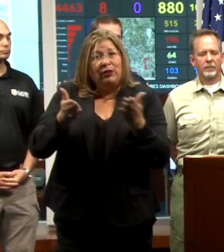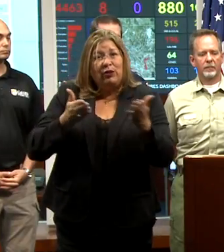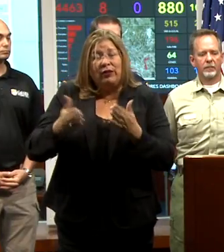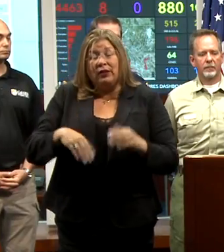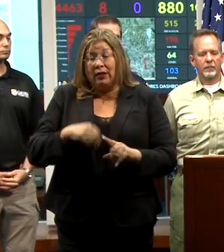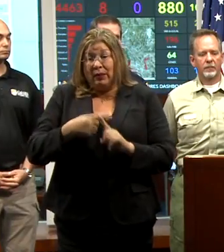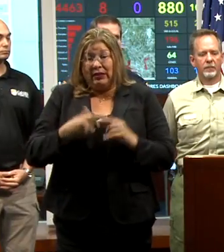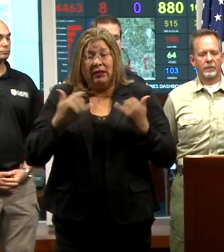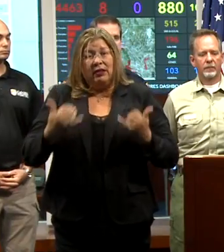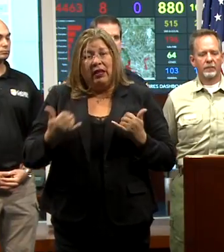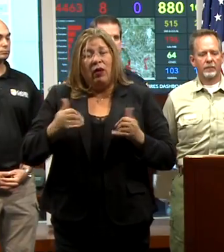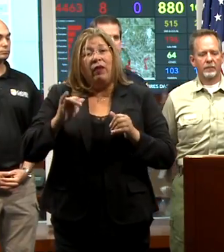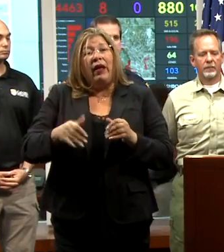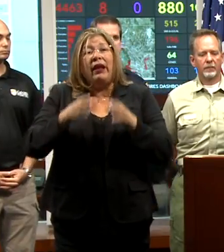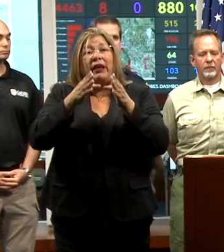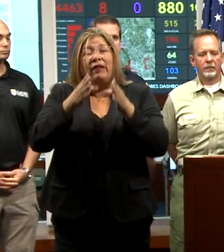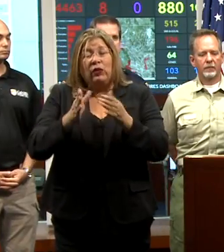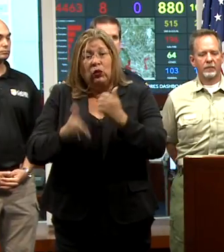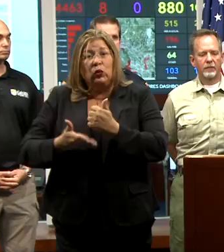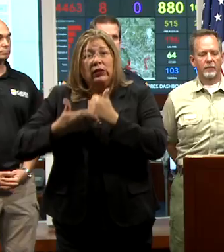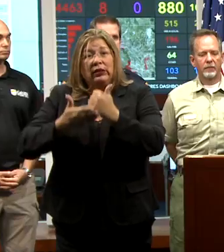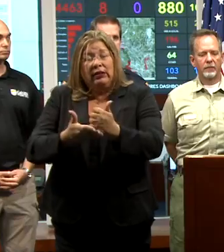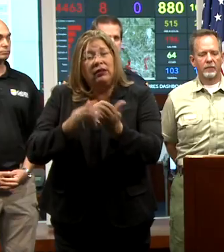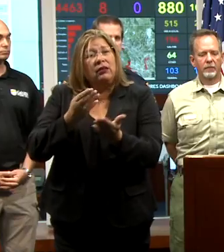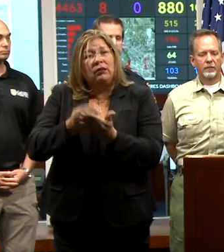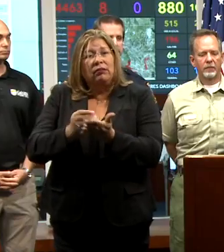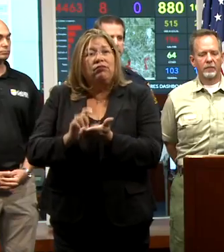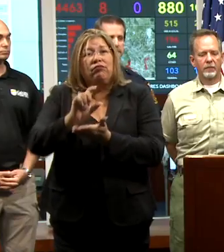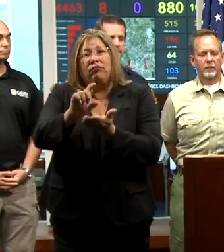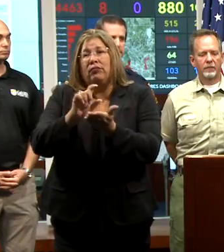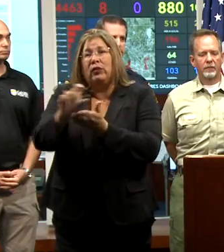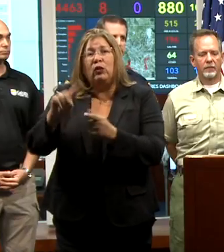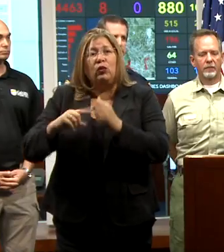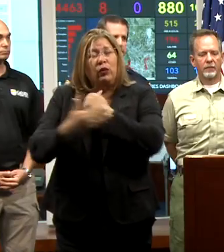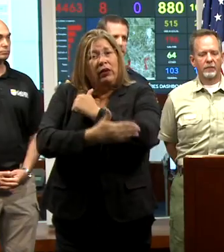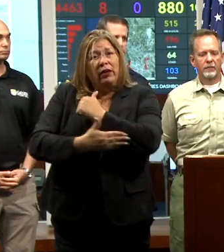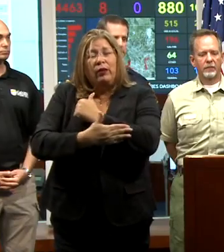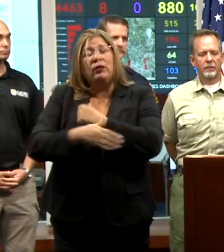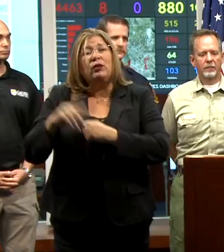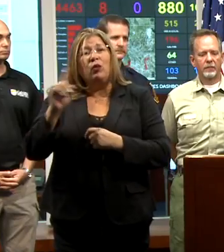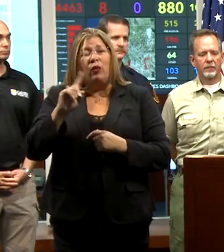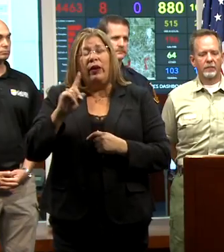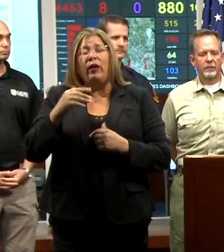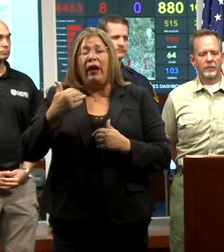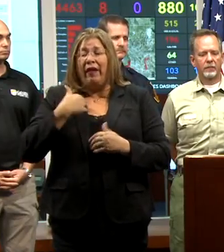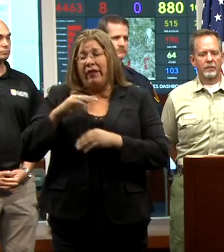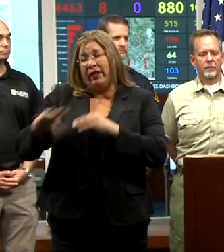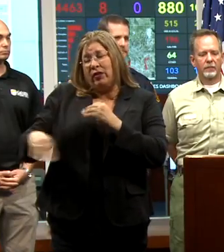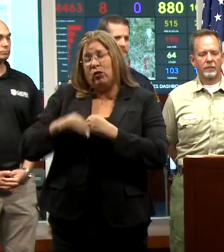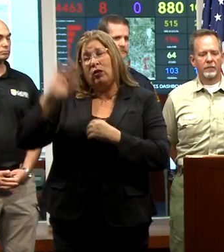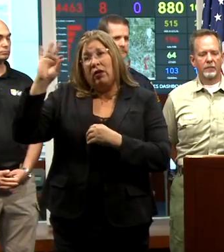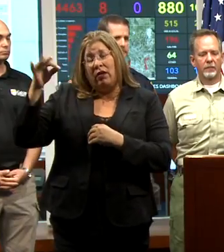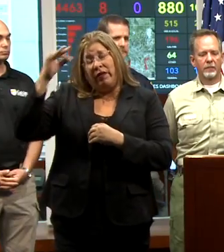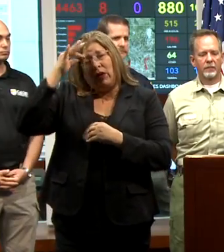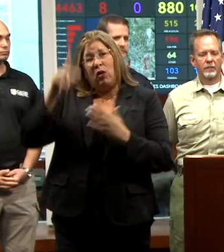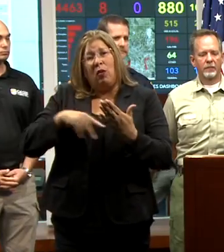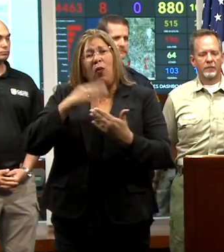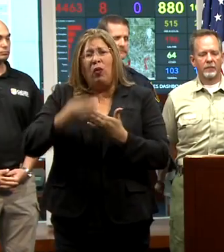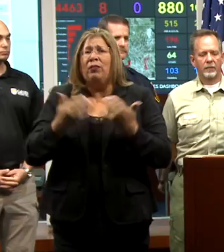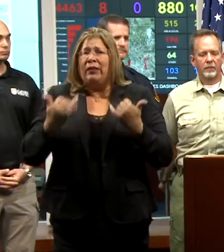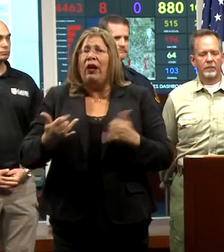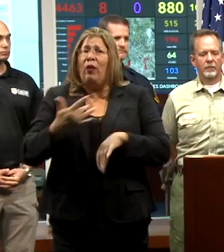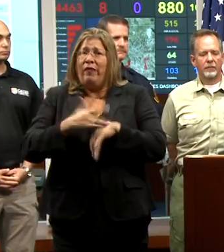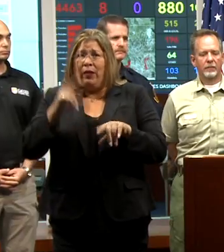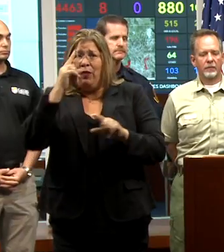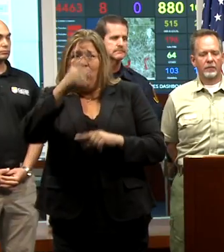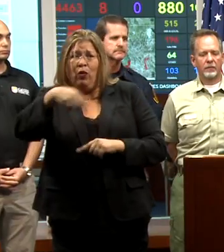and now the individual assistance effort to counties where additional federal programs have been turned on.